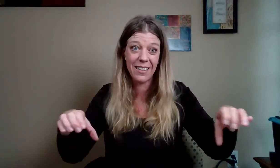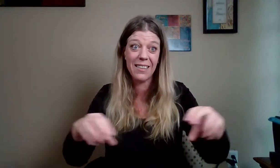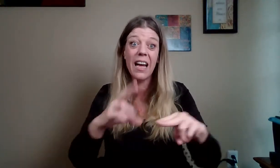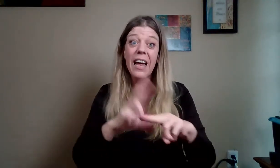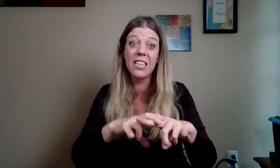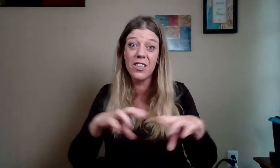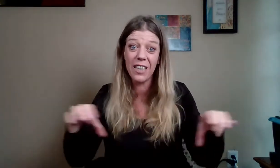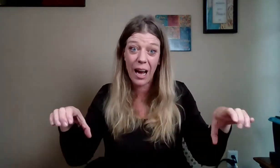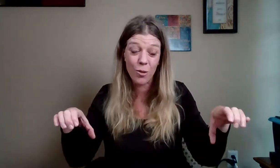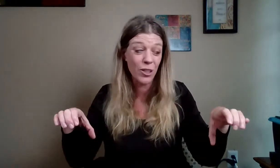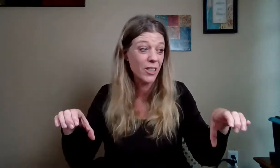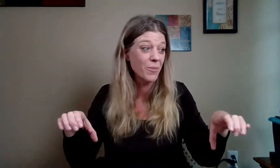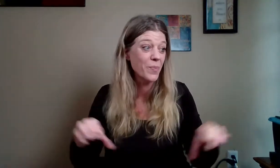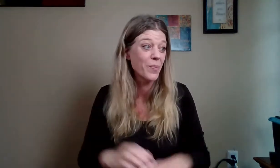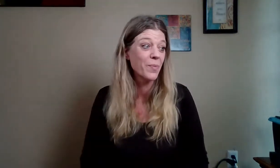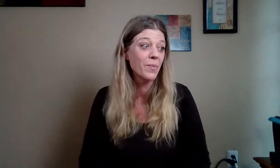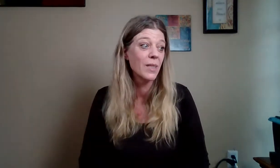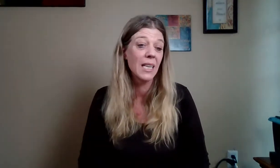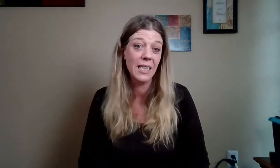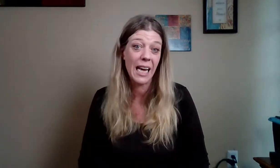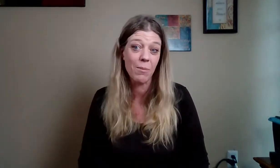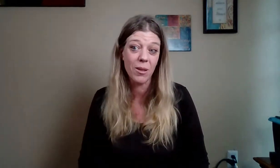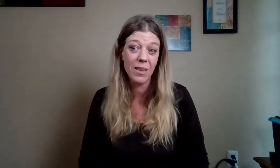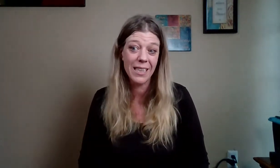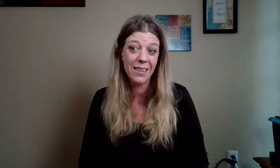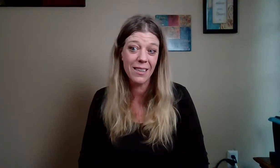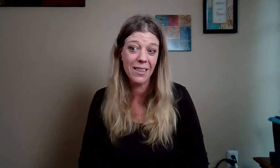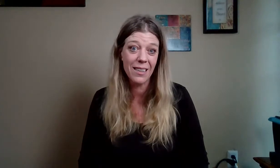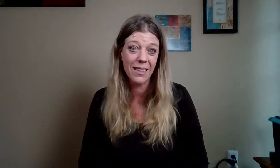sides. Couch. Table.